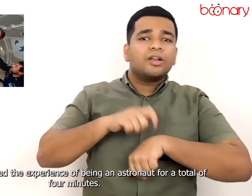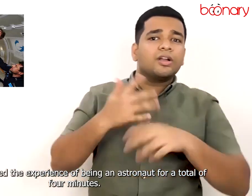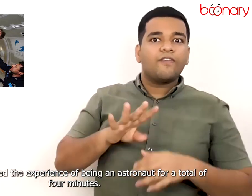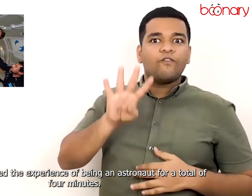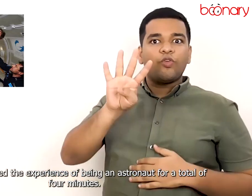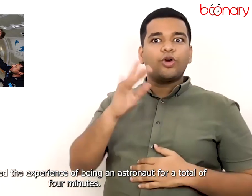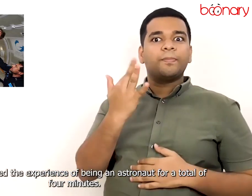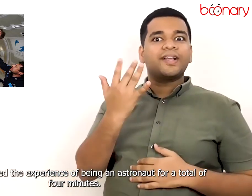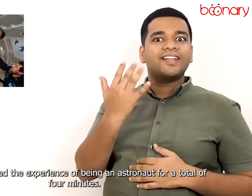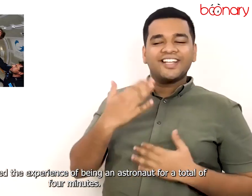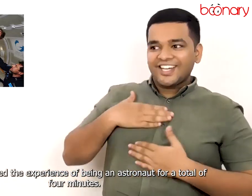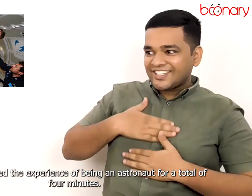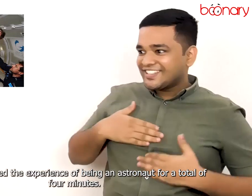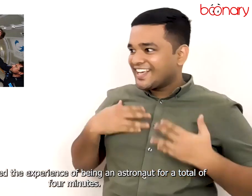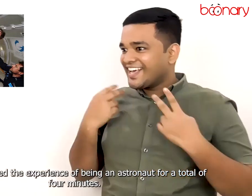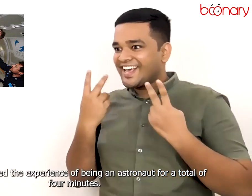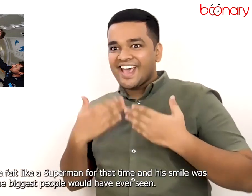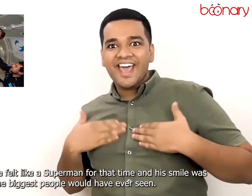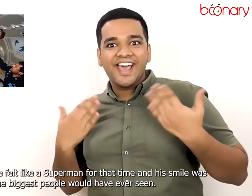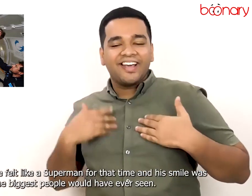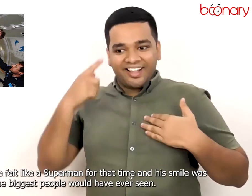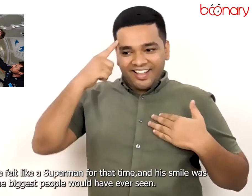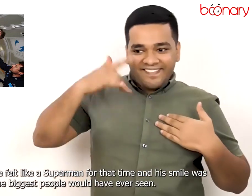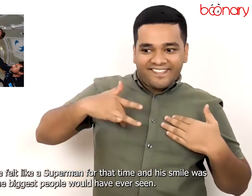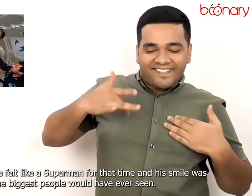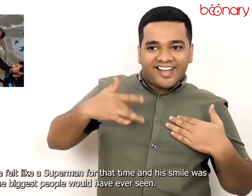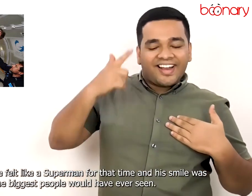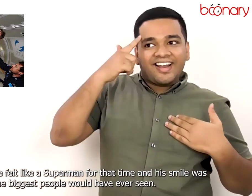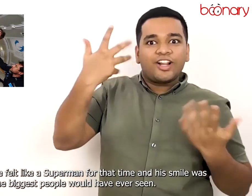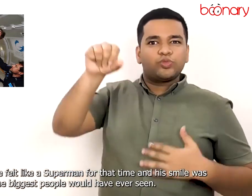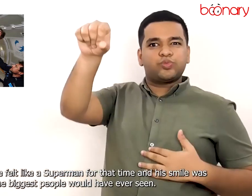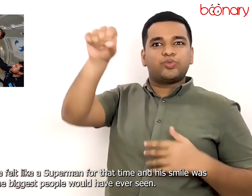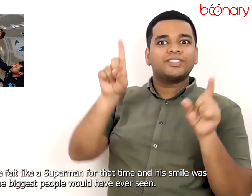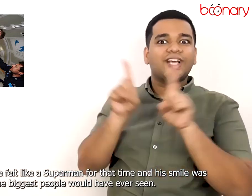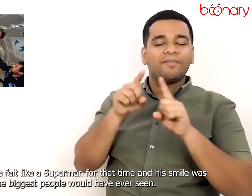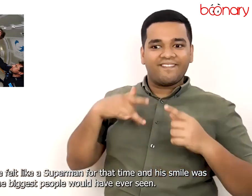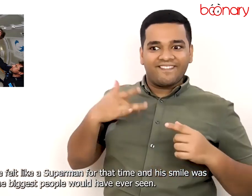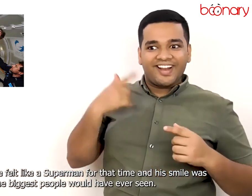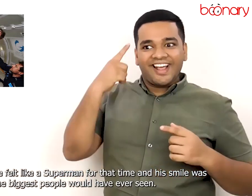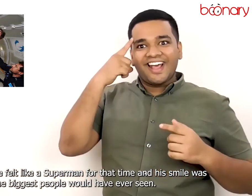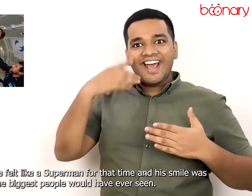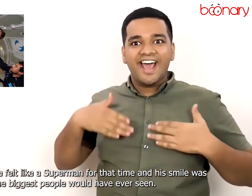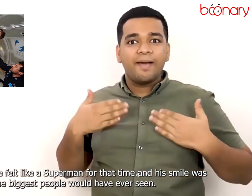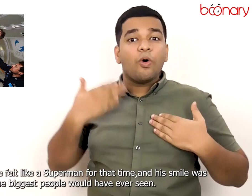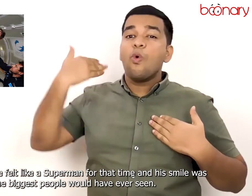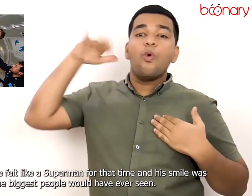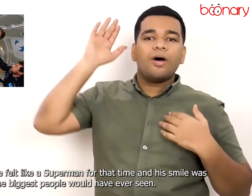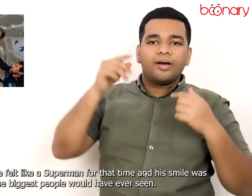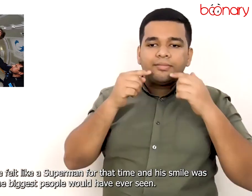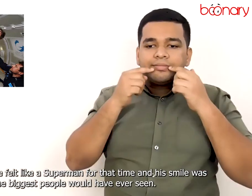4 minutes. He said that he felt like a Superman for that time, and his smile was the